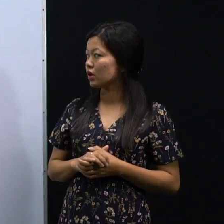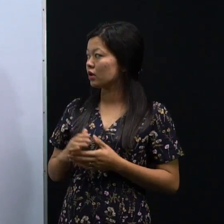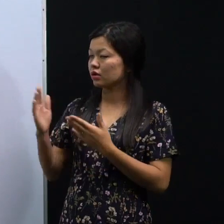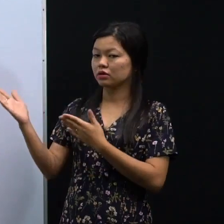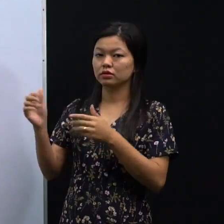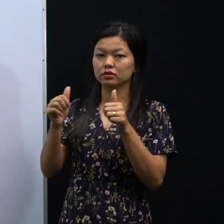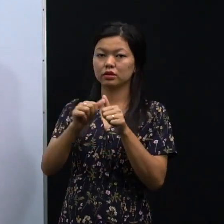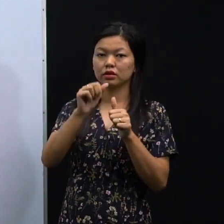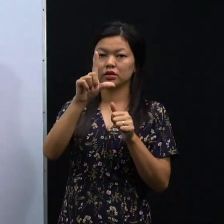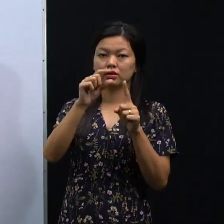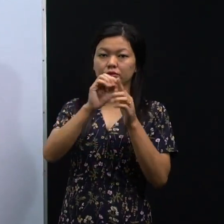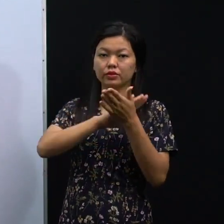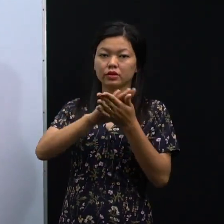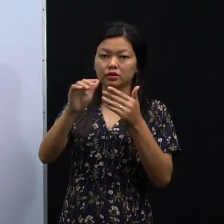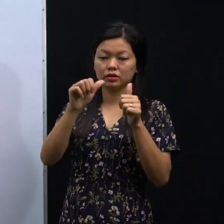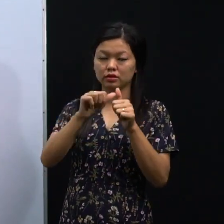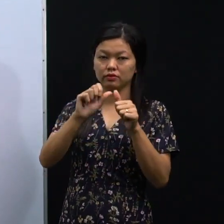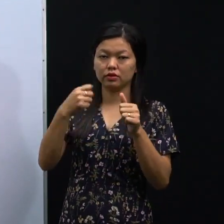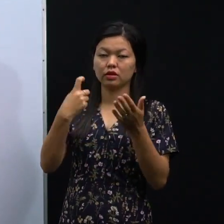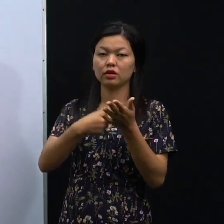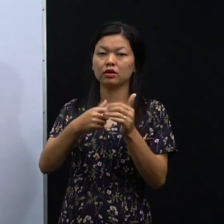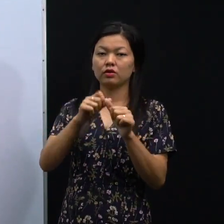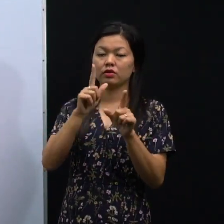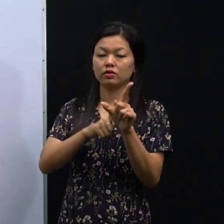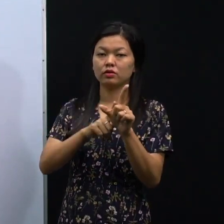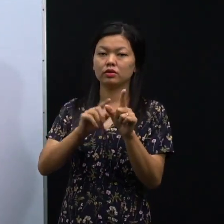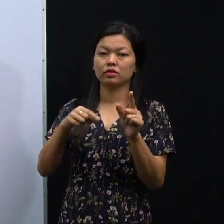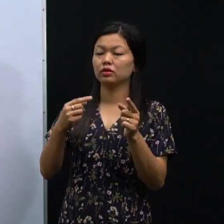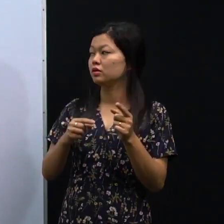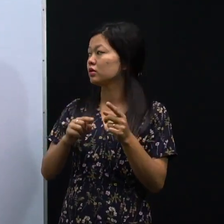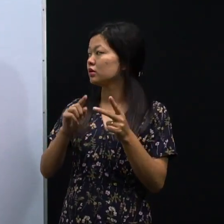alpha ray emitter, okay, emitter.